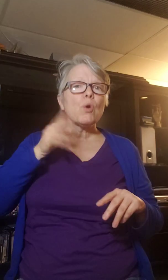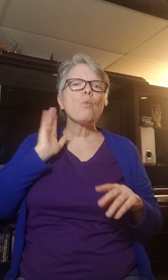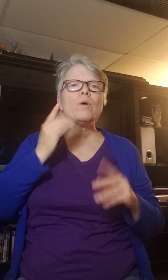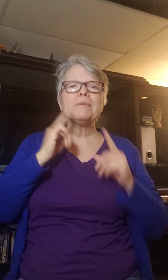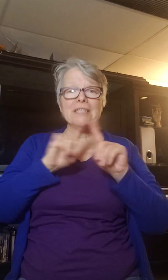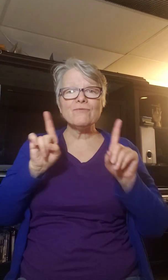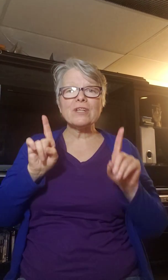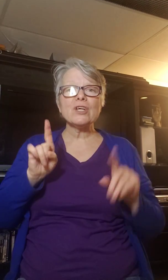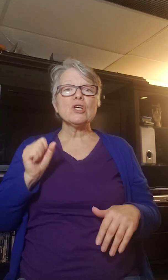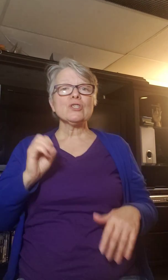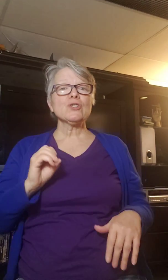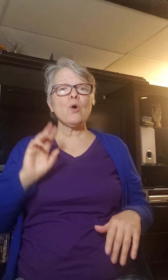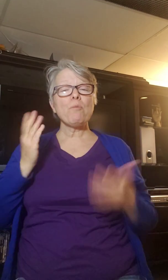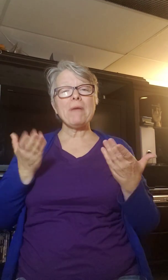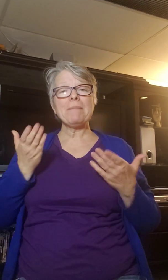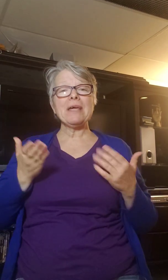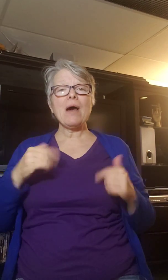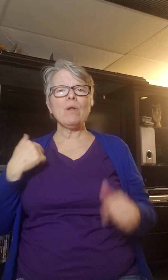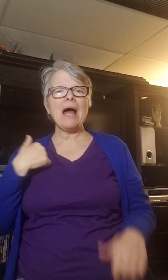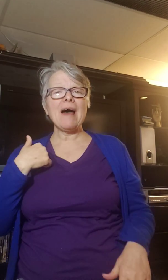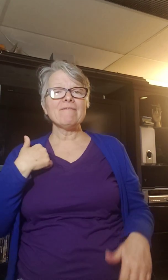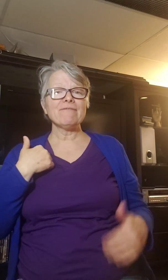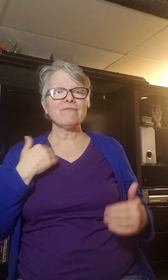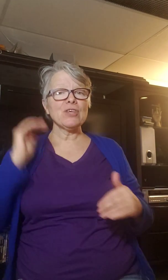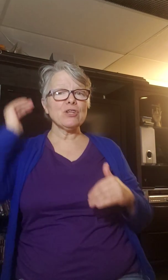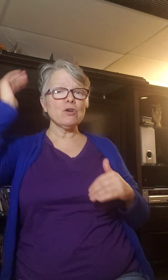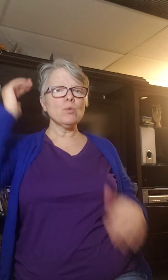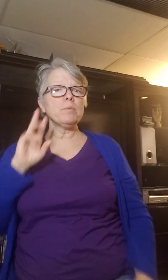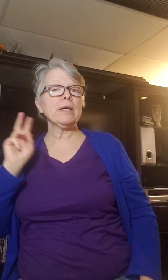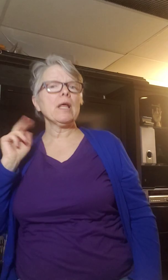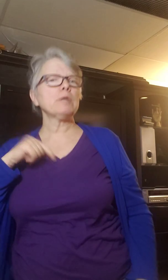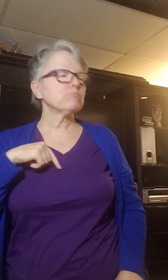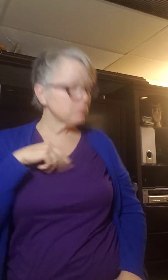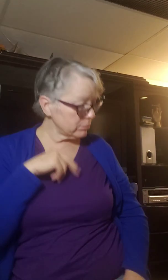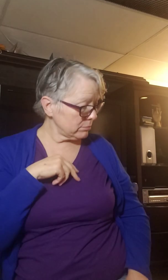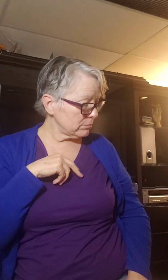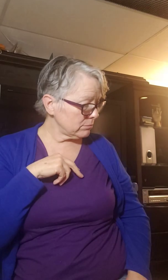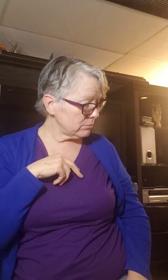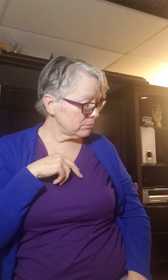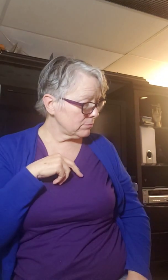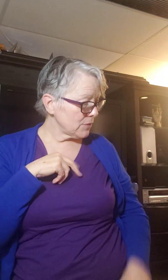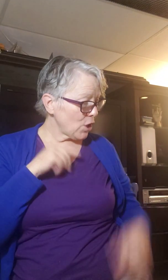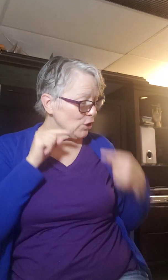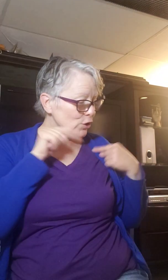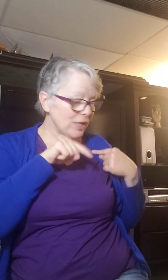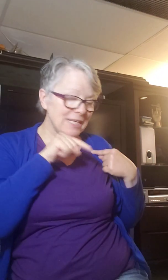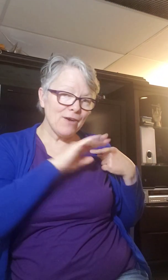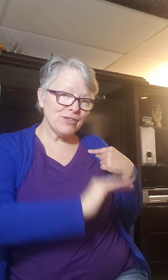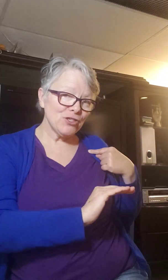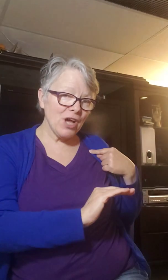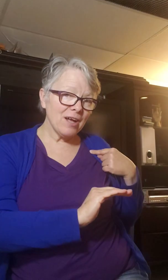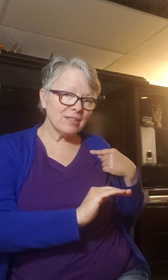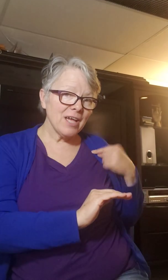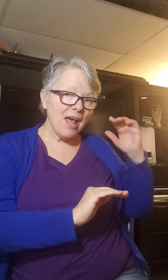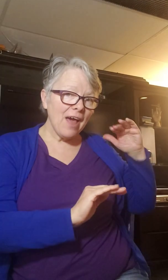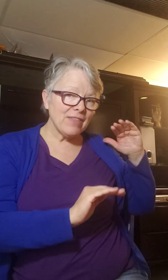will be different. So maybe I will have the adult will be like looking down at the child, and the